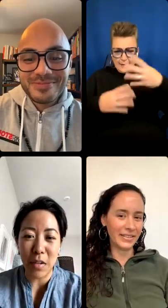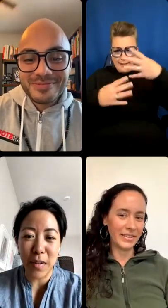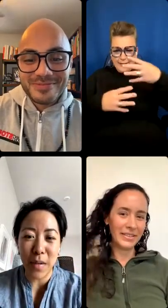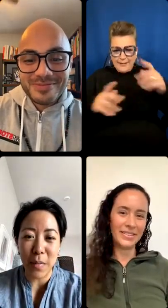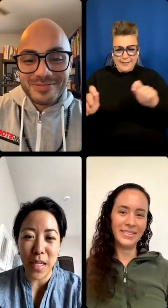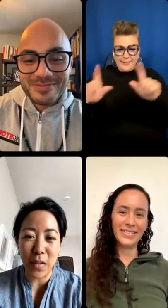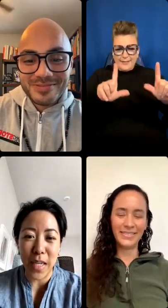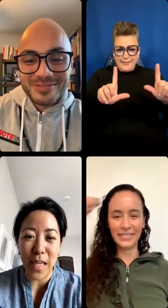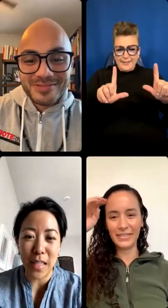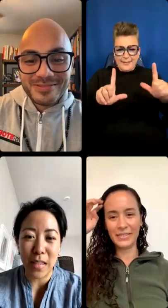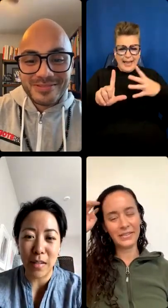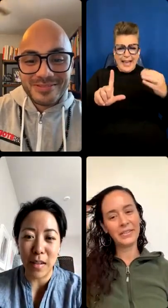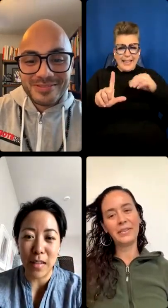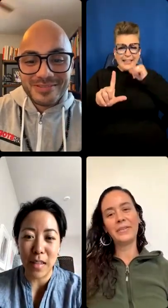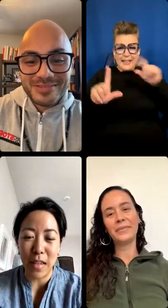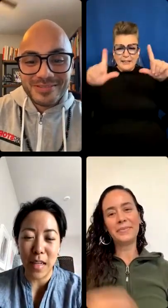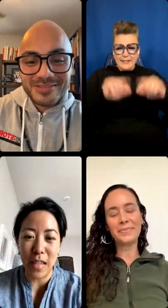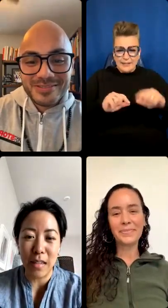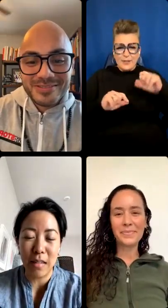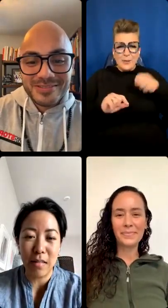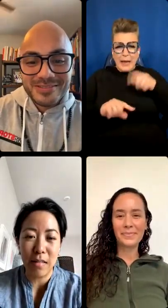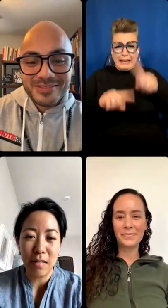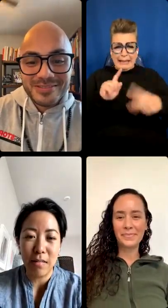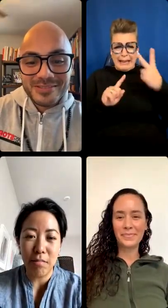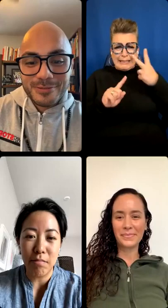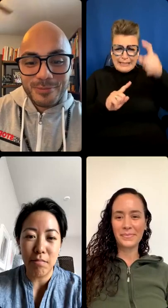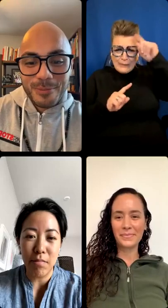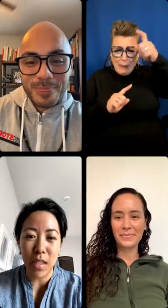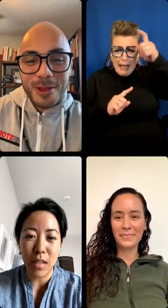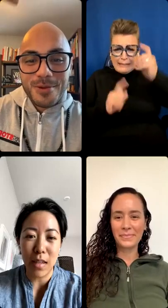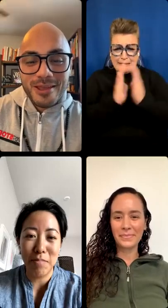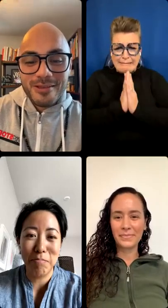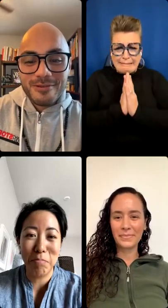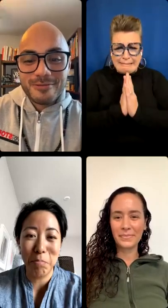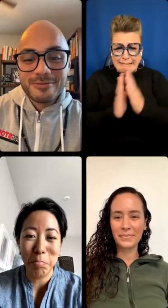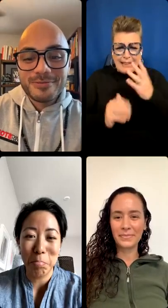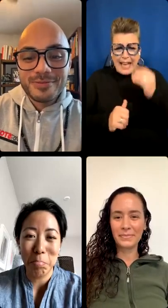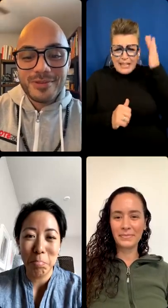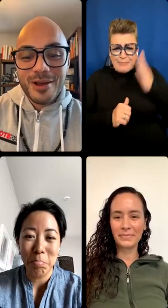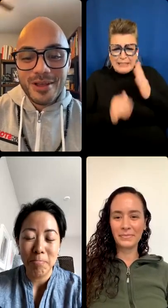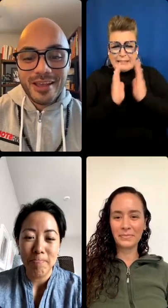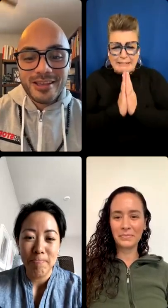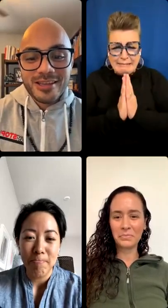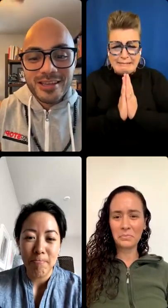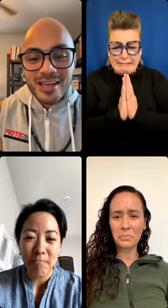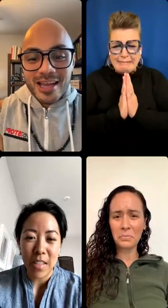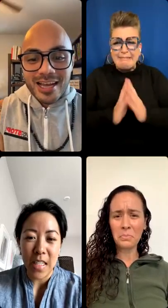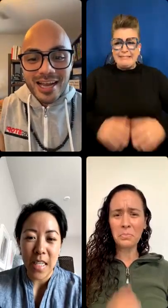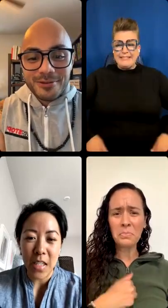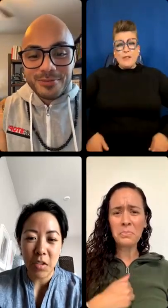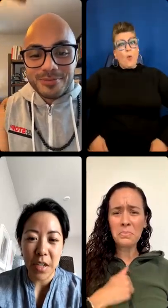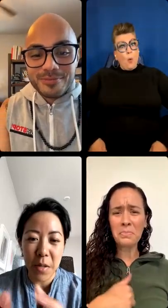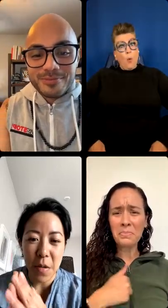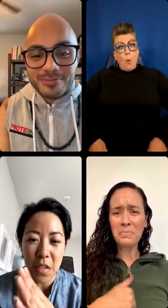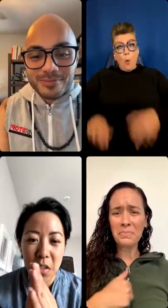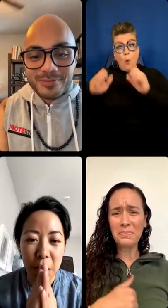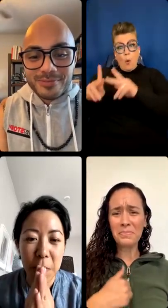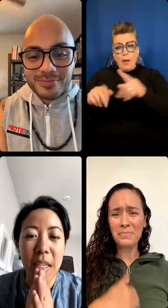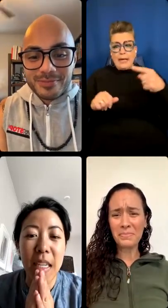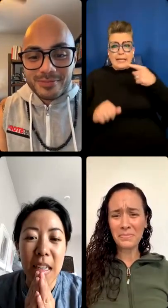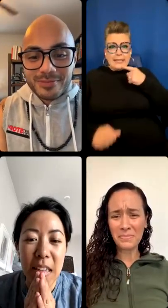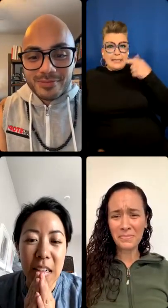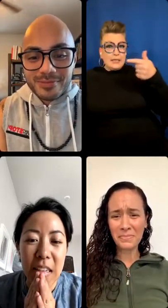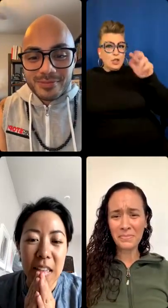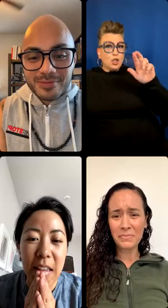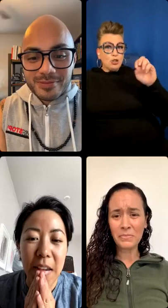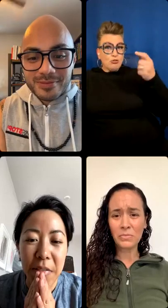it's not going away, so I can't see Yolanta and Melissa. Okay. It says Gregory wants you to